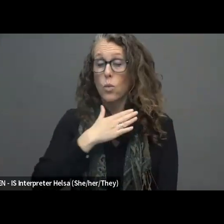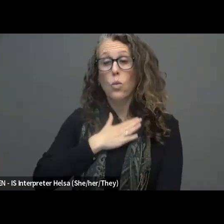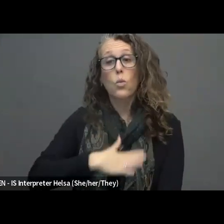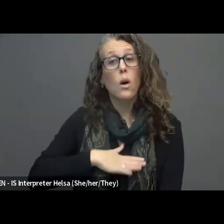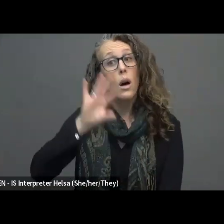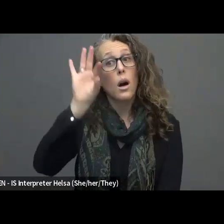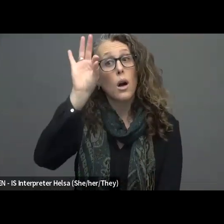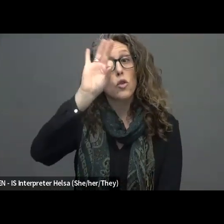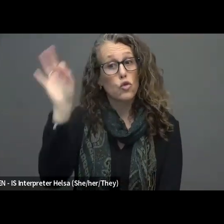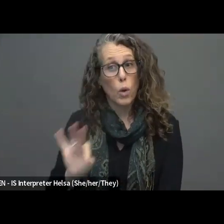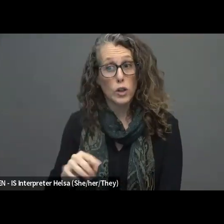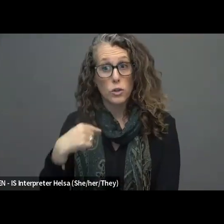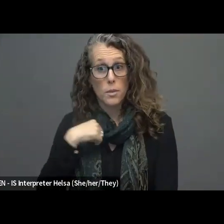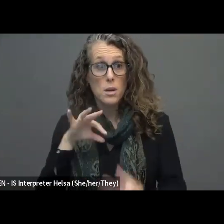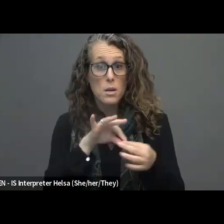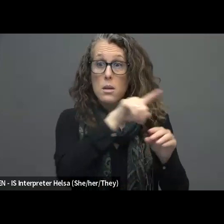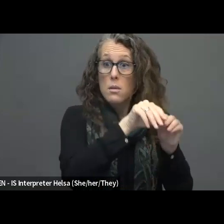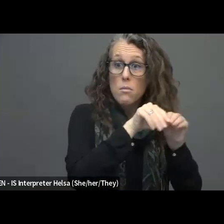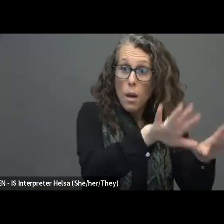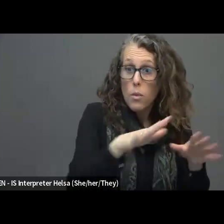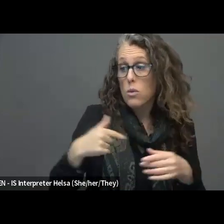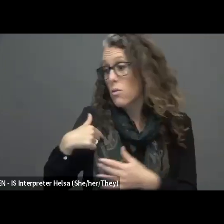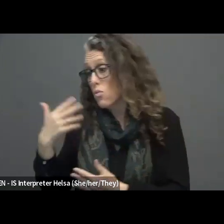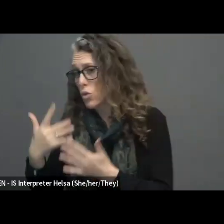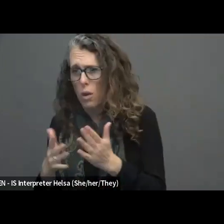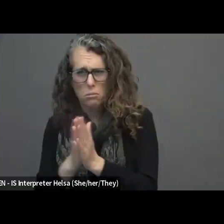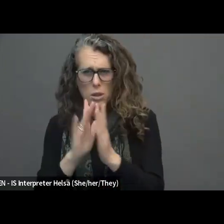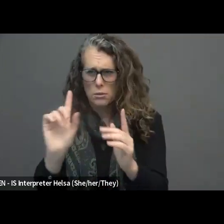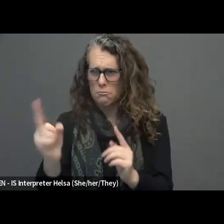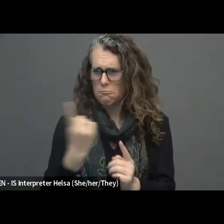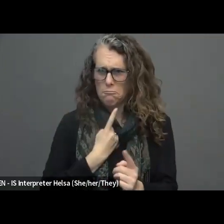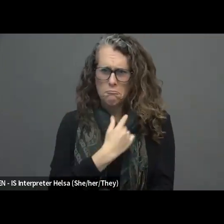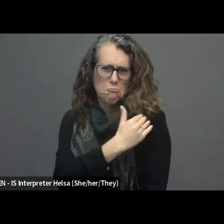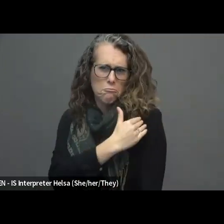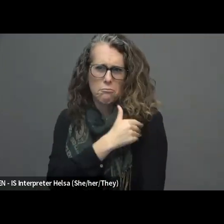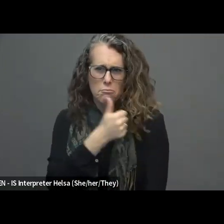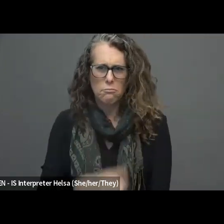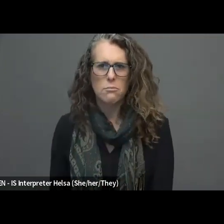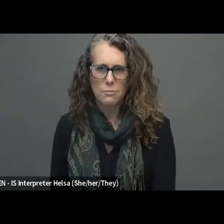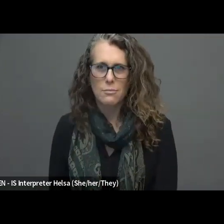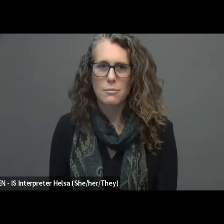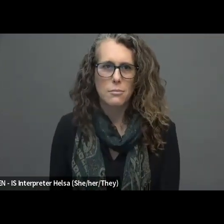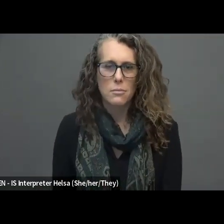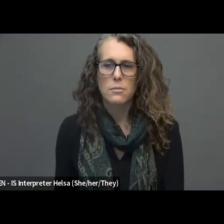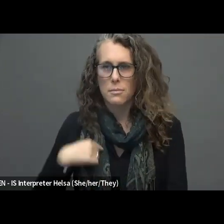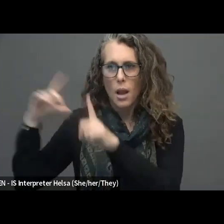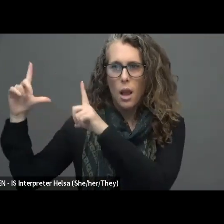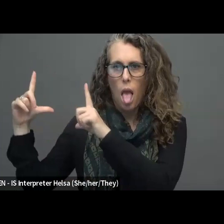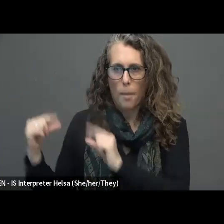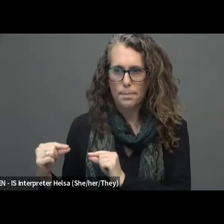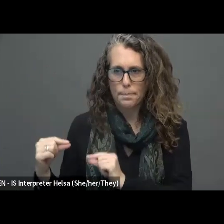the publication or on the results, just approach us. So I will stop sharing screen now.